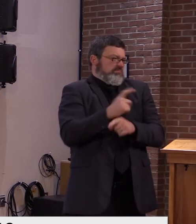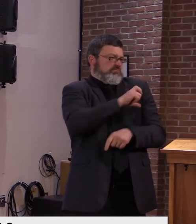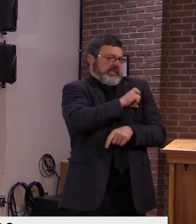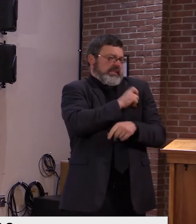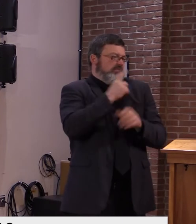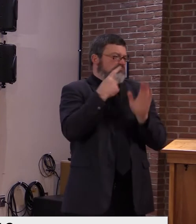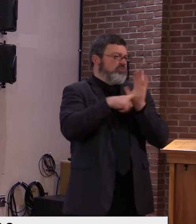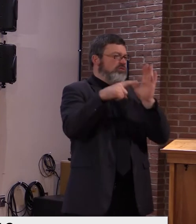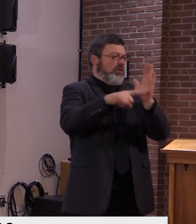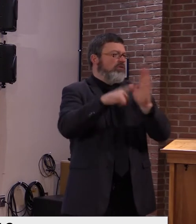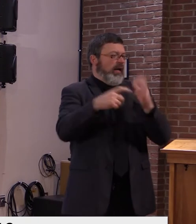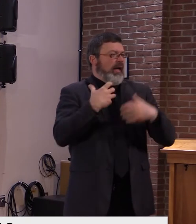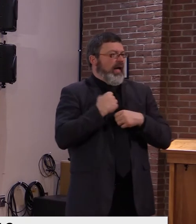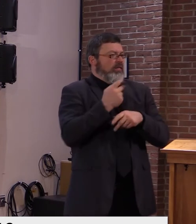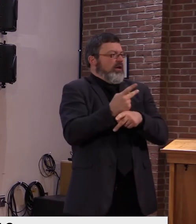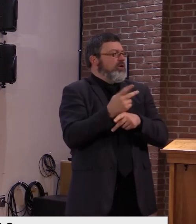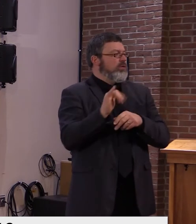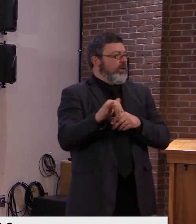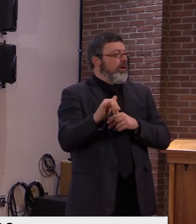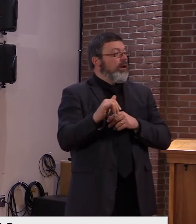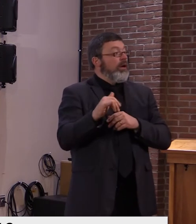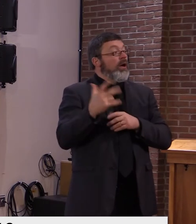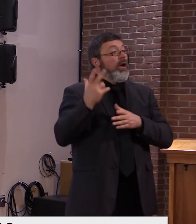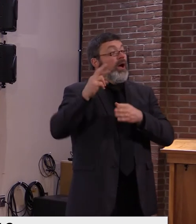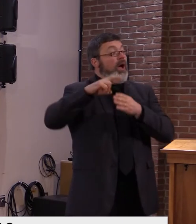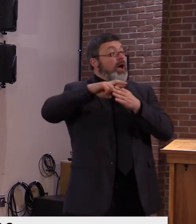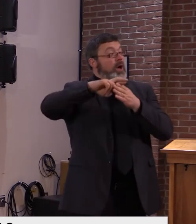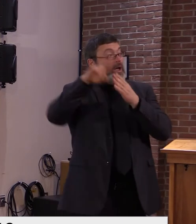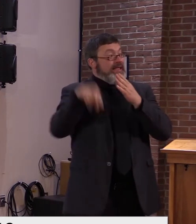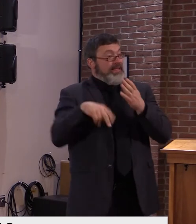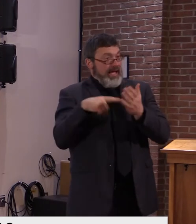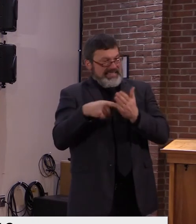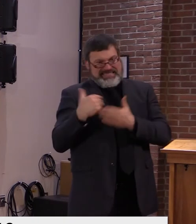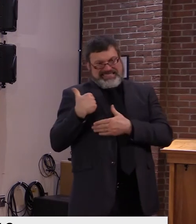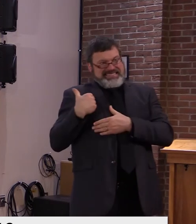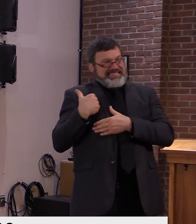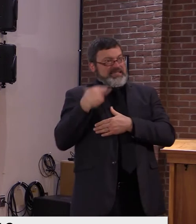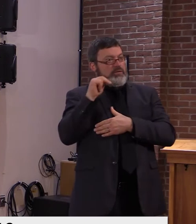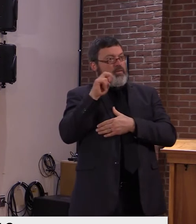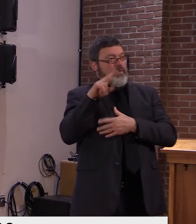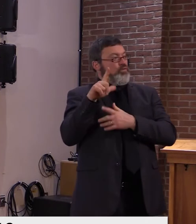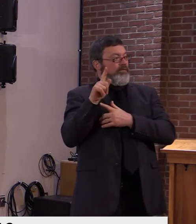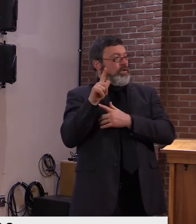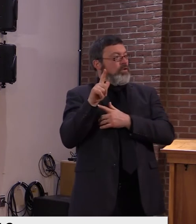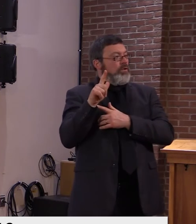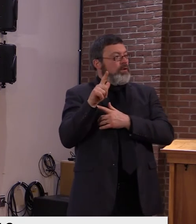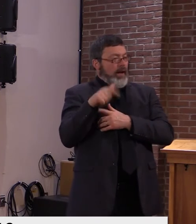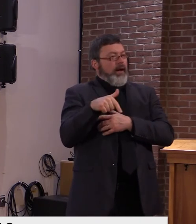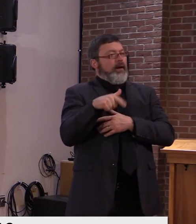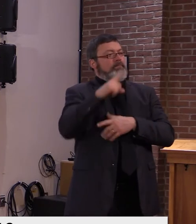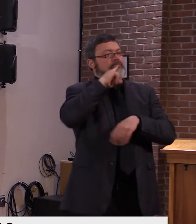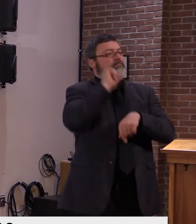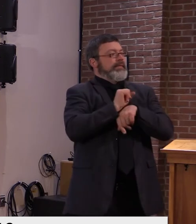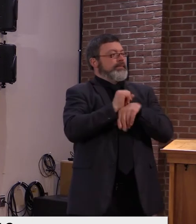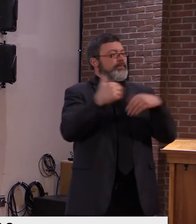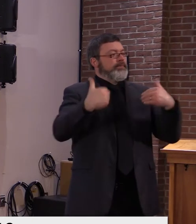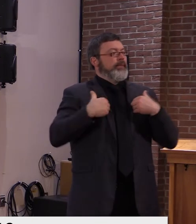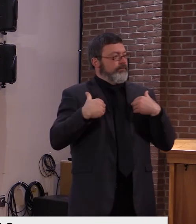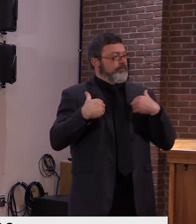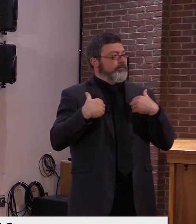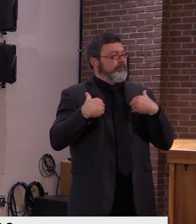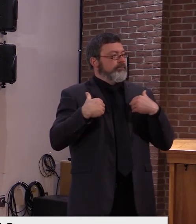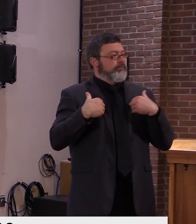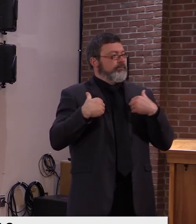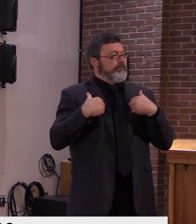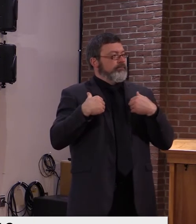last Saturday, indicating a positive COVID test. The trooper who is affiliated with that person immediately went